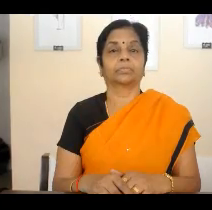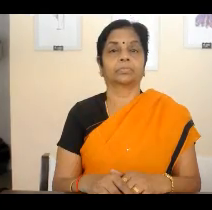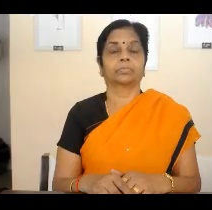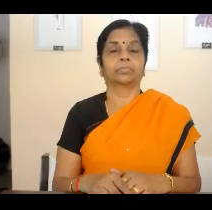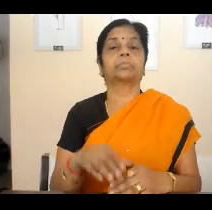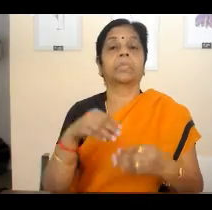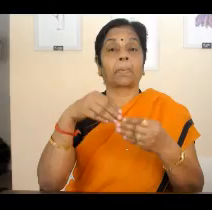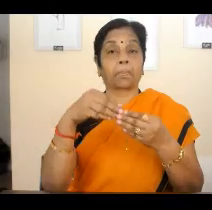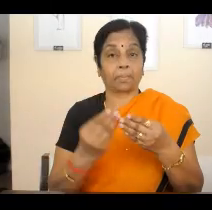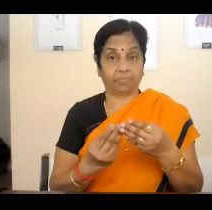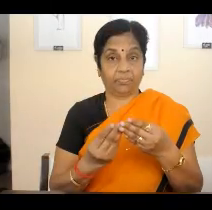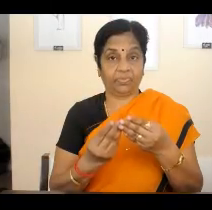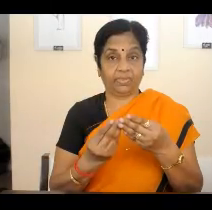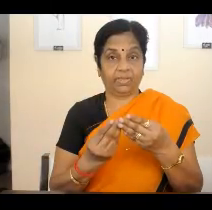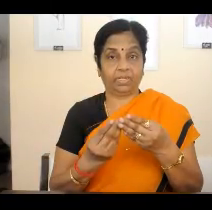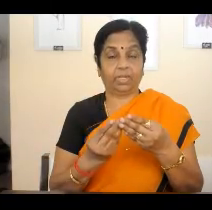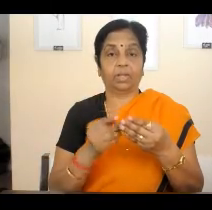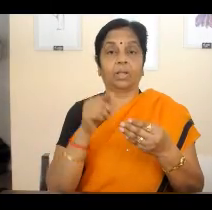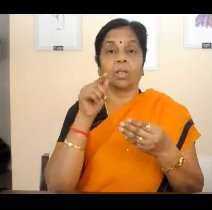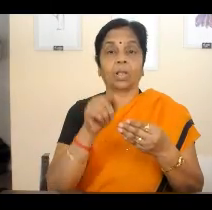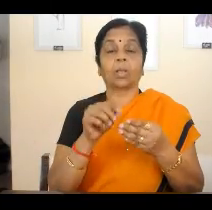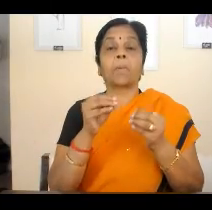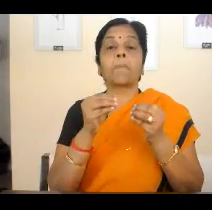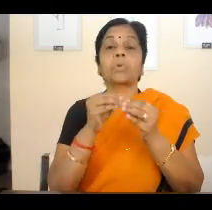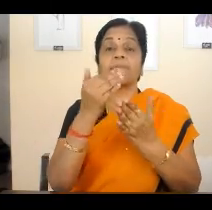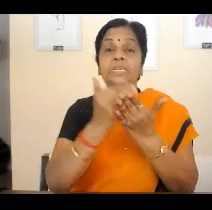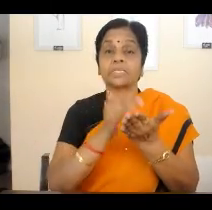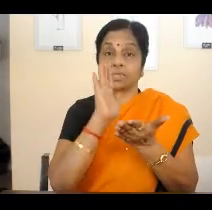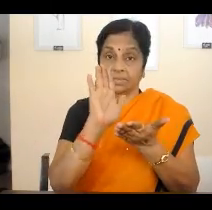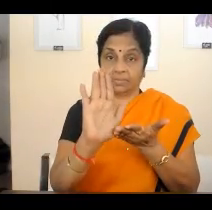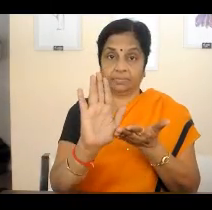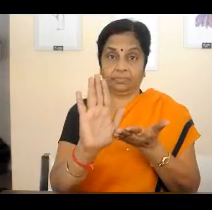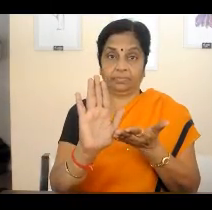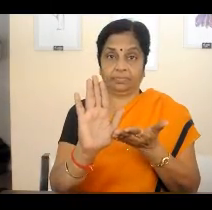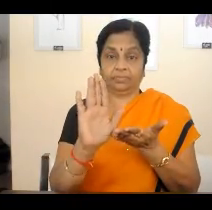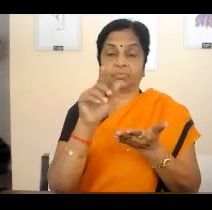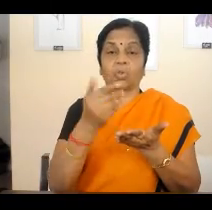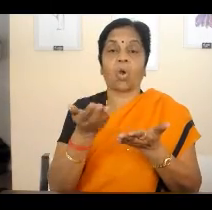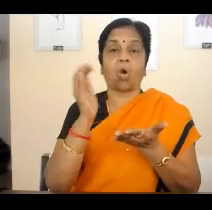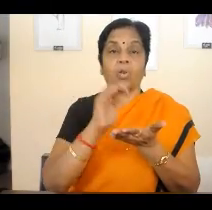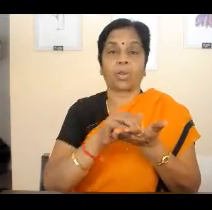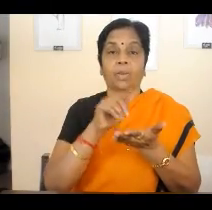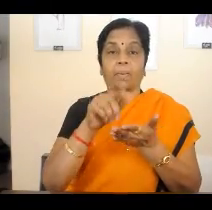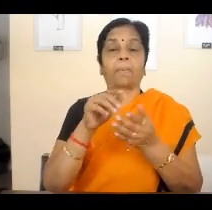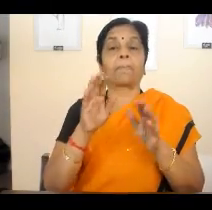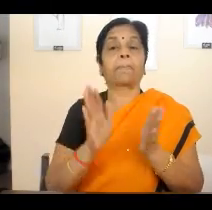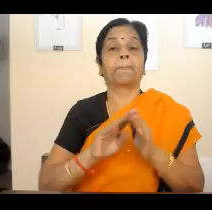The bill has provisions on making